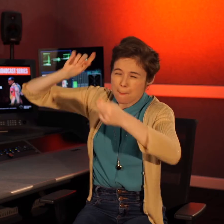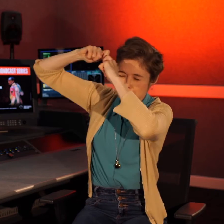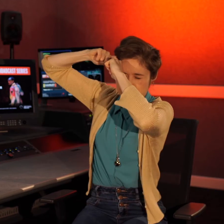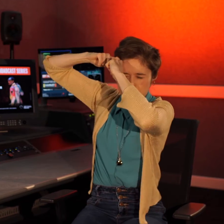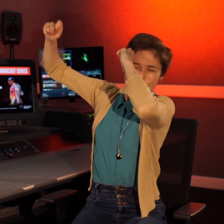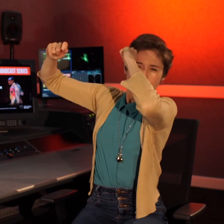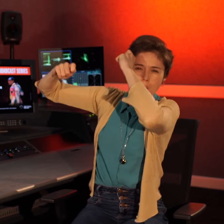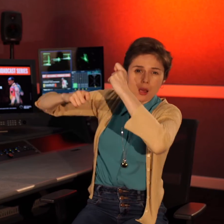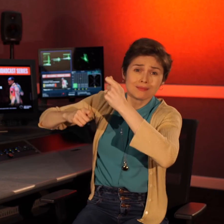her.